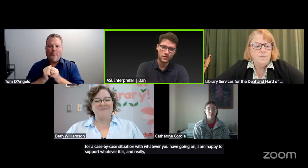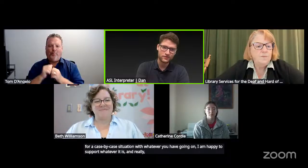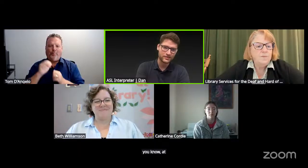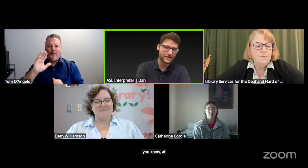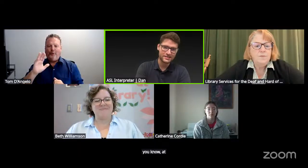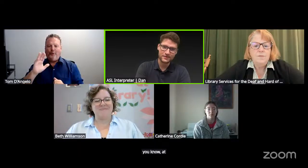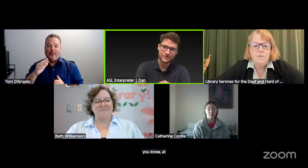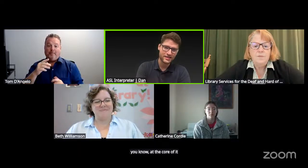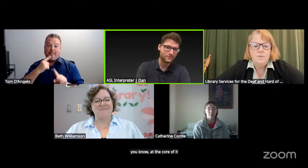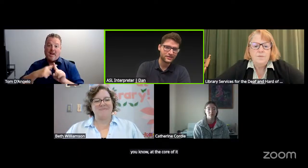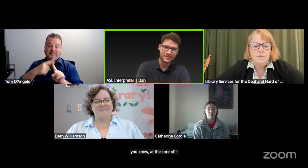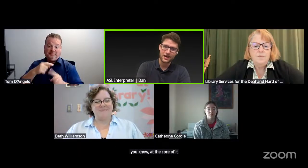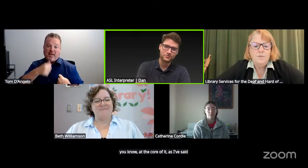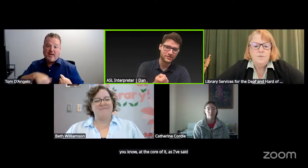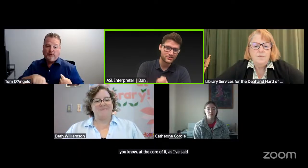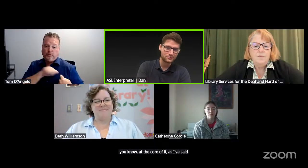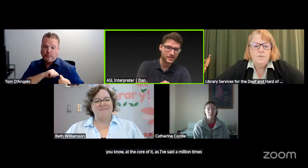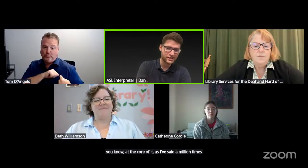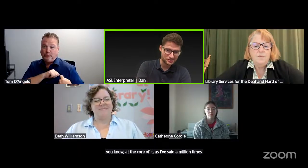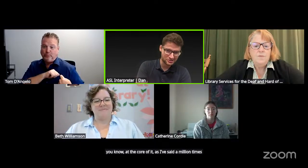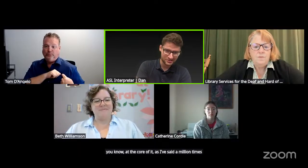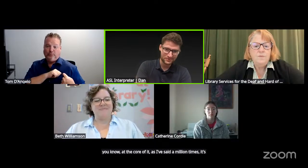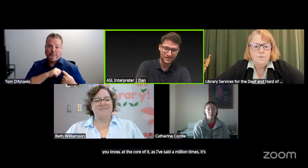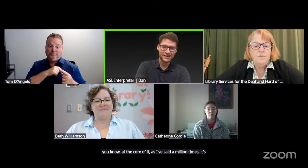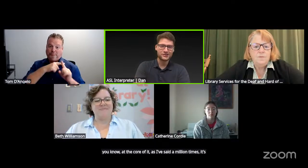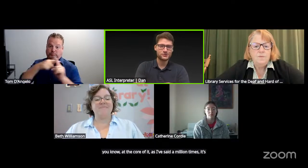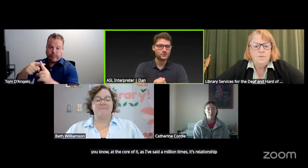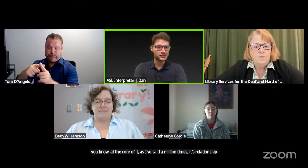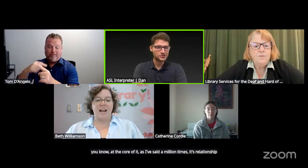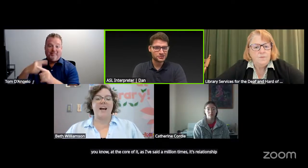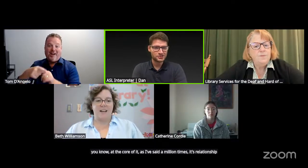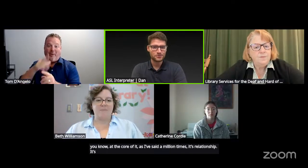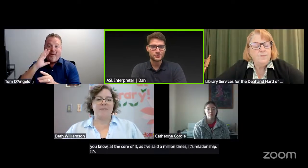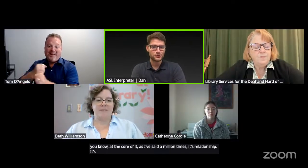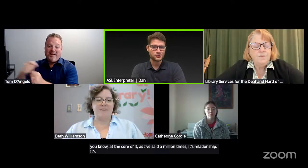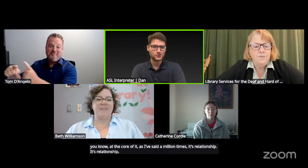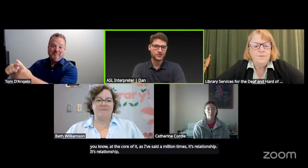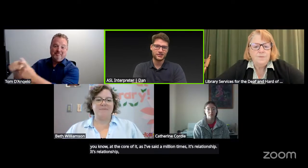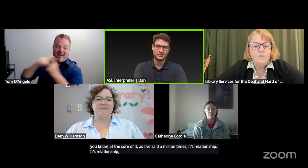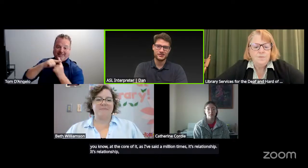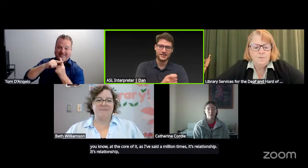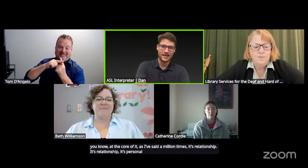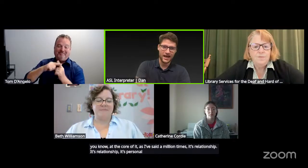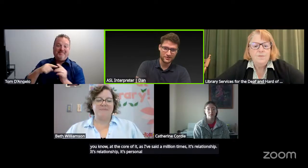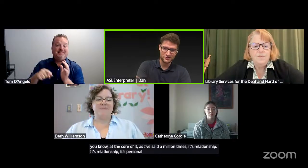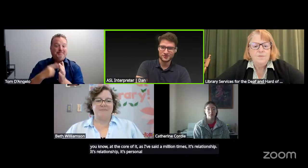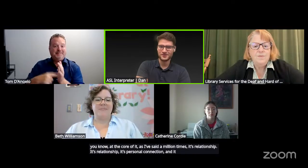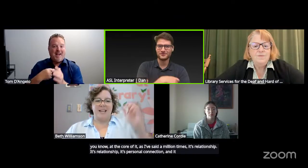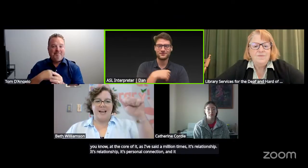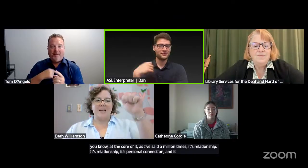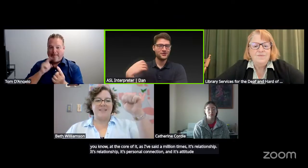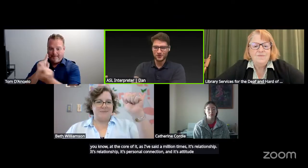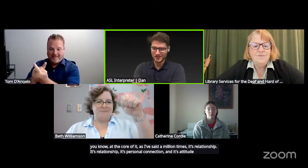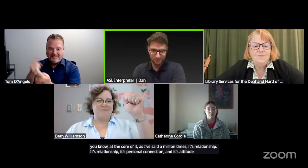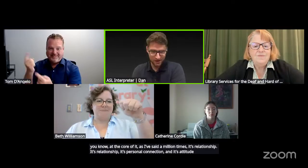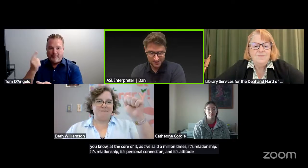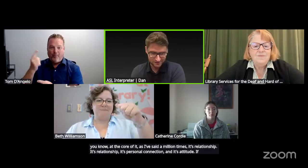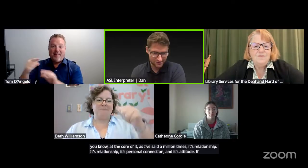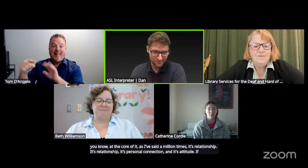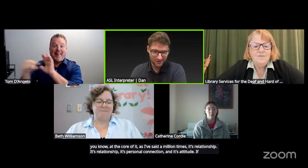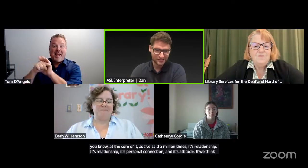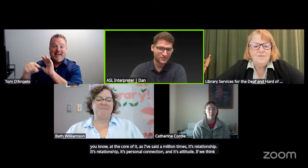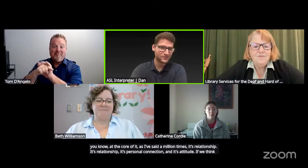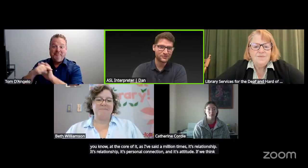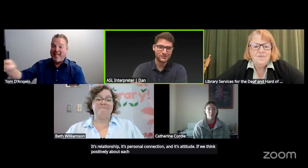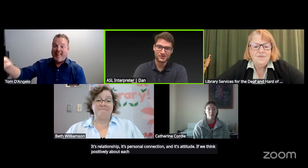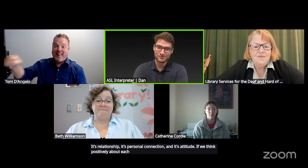at the core of it, as I've said a million times, it's relationship. It's relationship, it's personal connection, and it's attitude. If we think